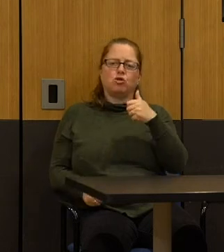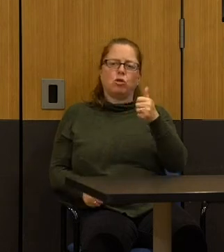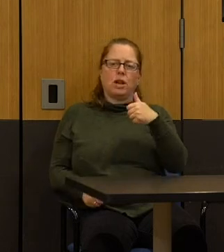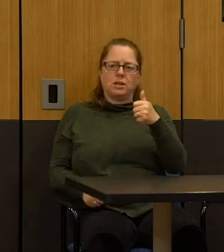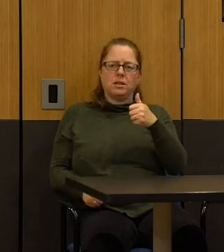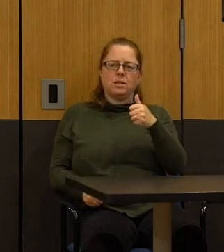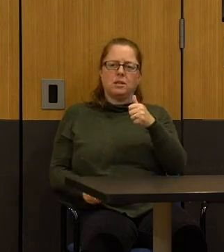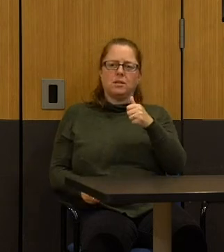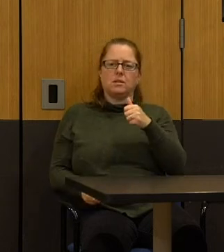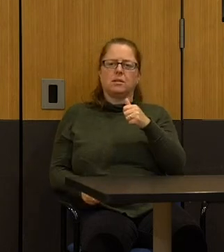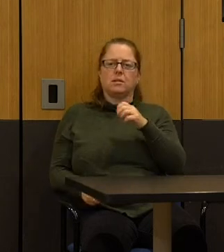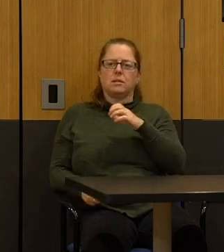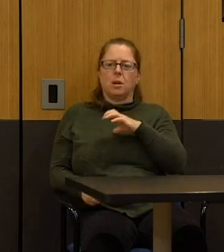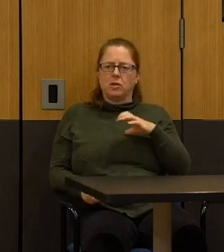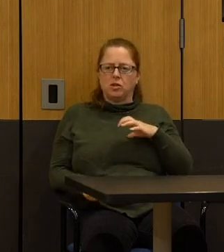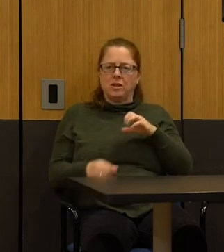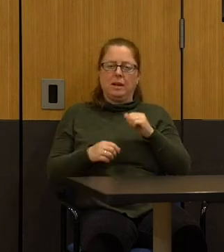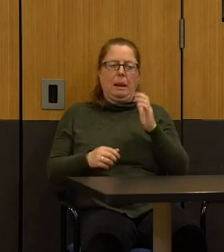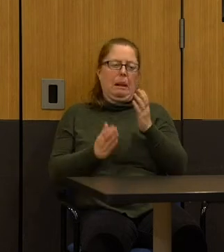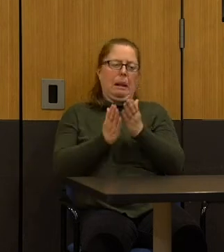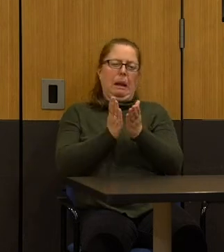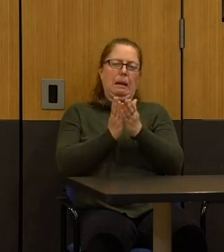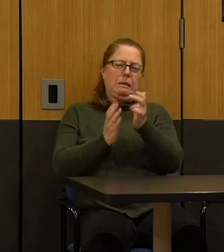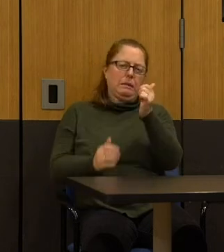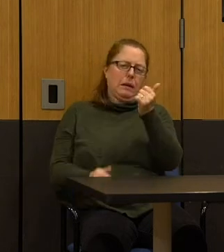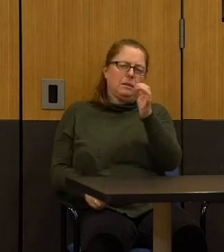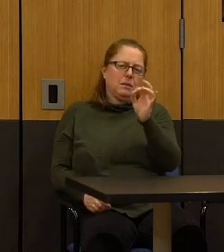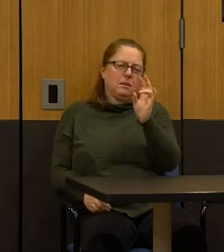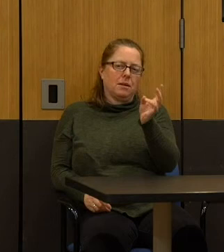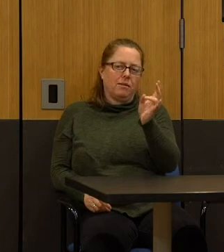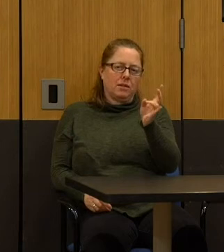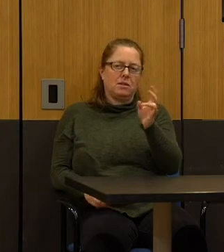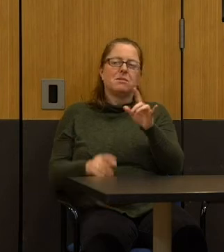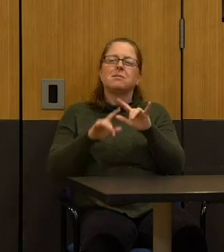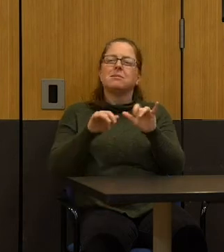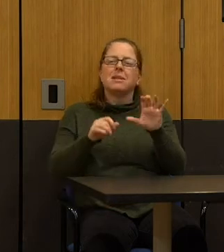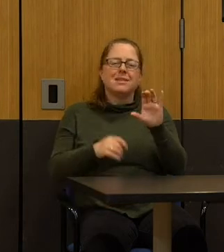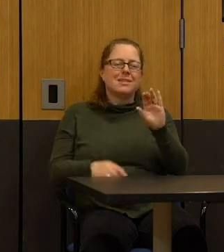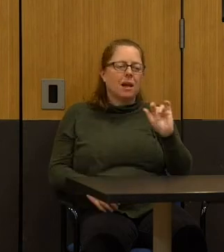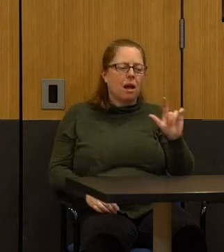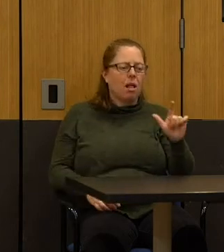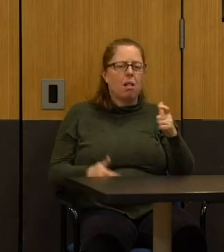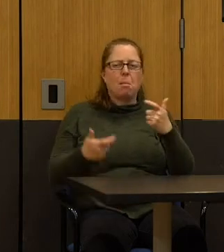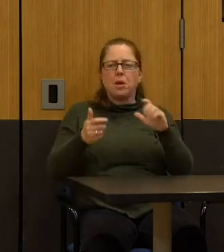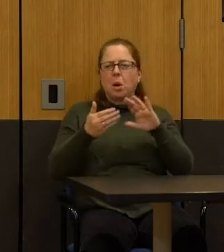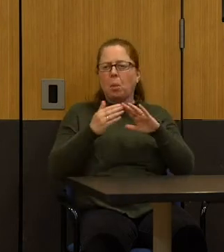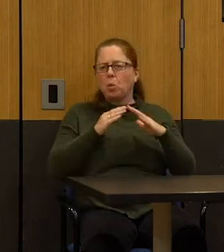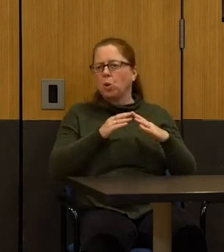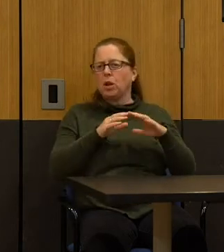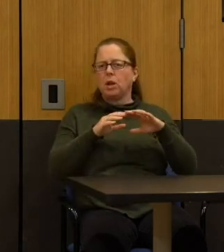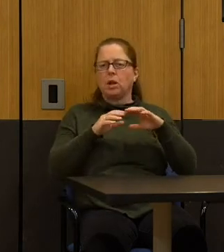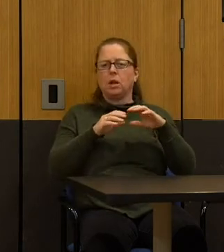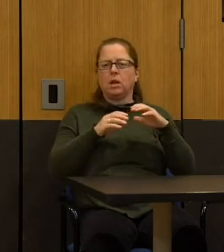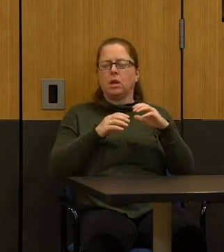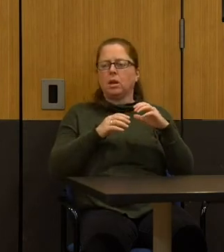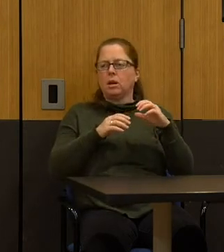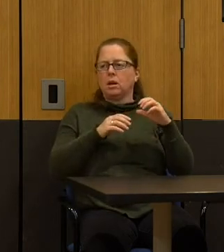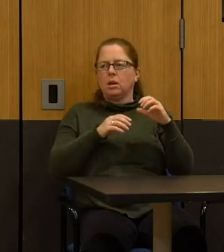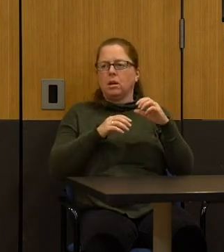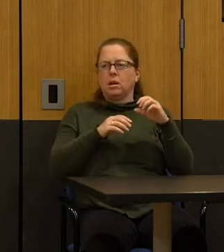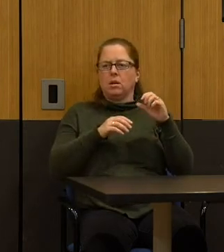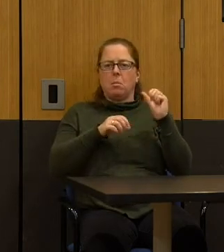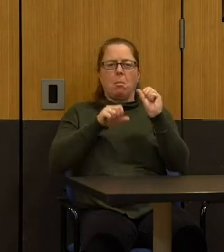in the late 70s when CIL and, you know, the huge community bombarded